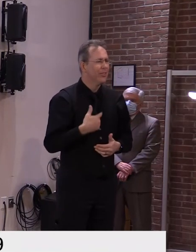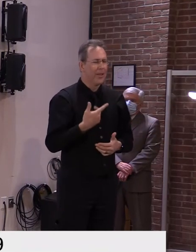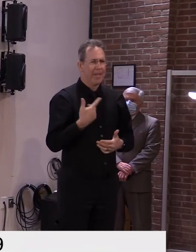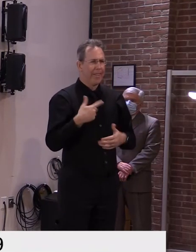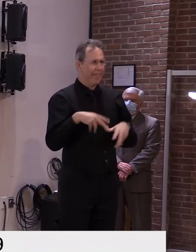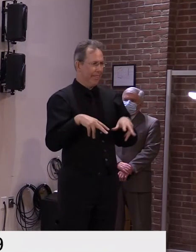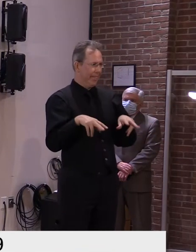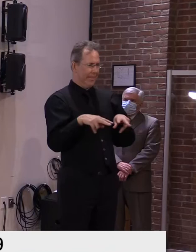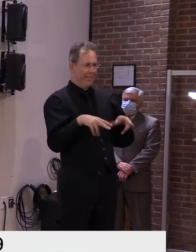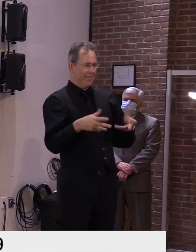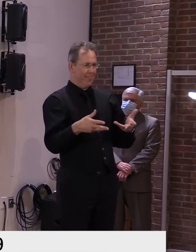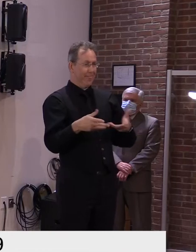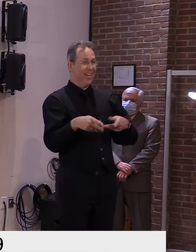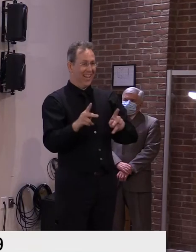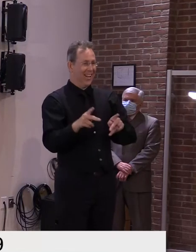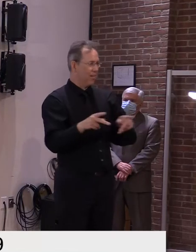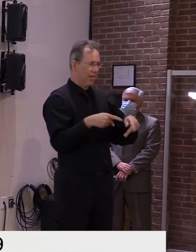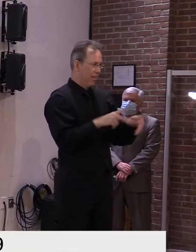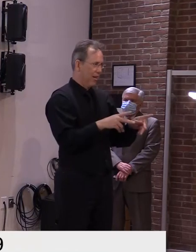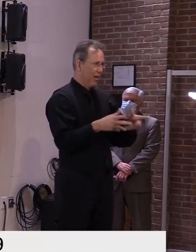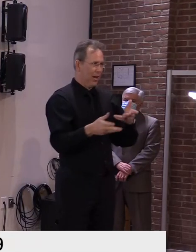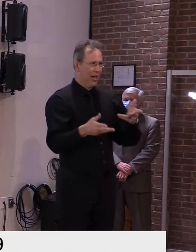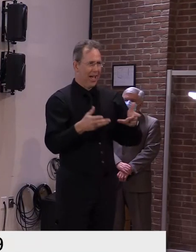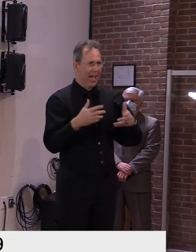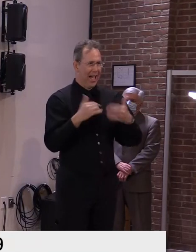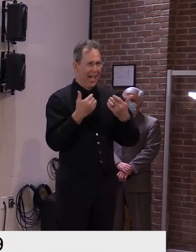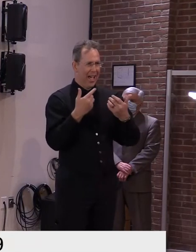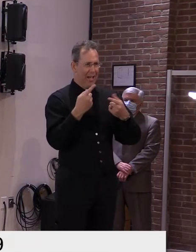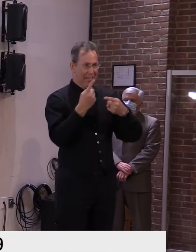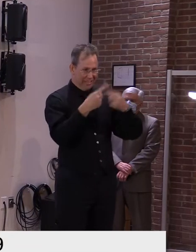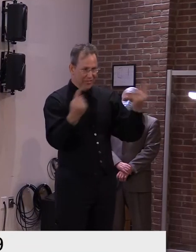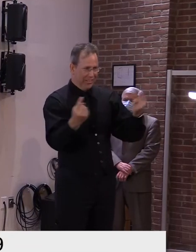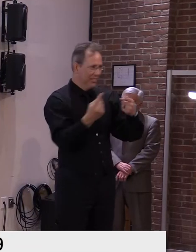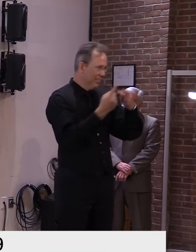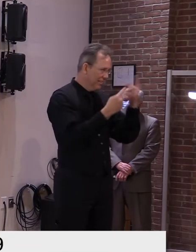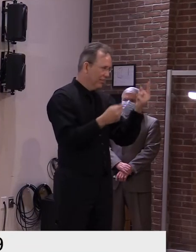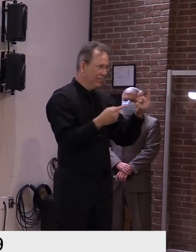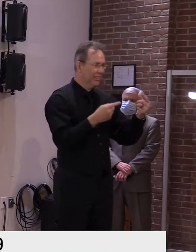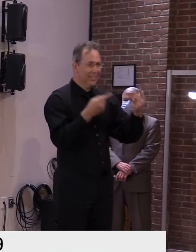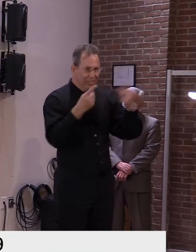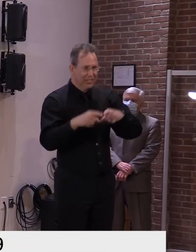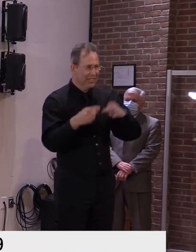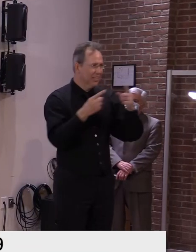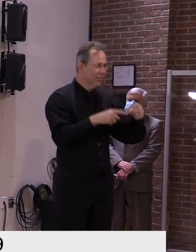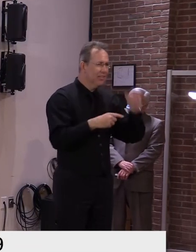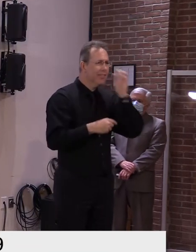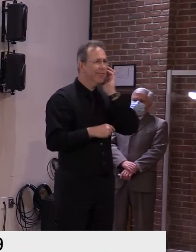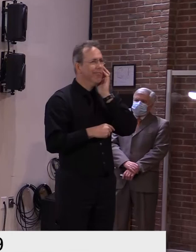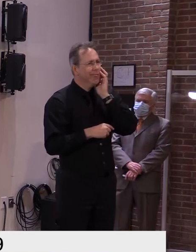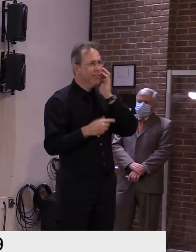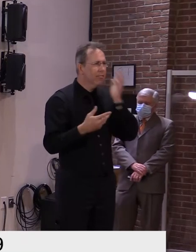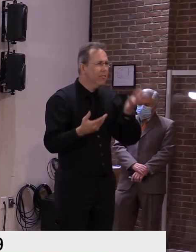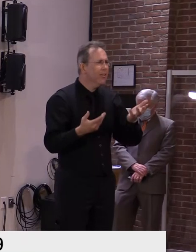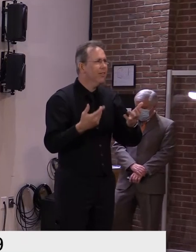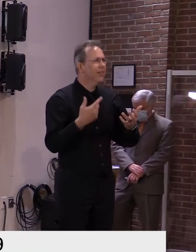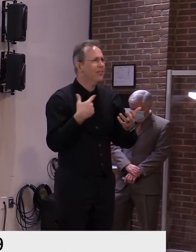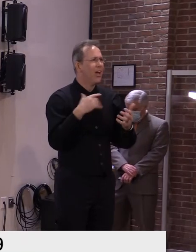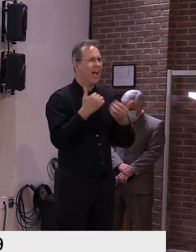say you shouldn't have ever had a single game played. So we tried to find the balance, and in doing